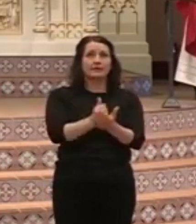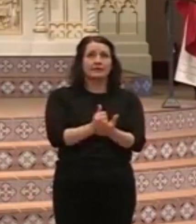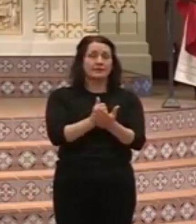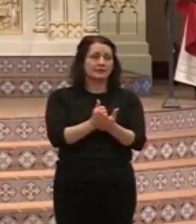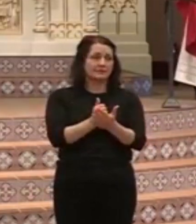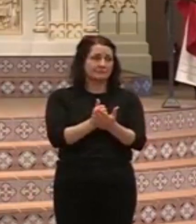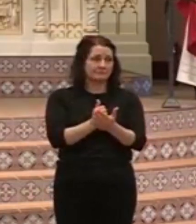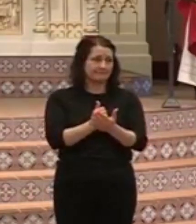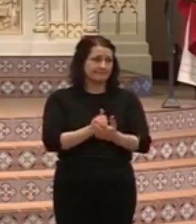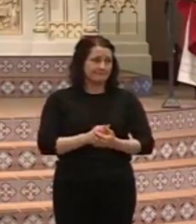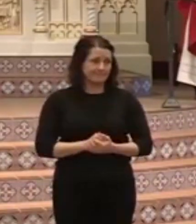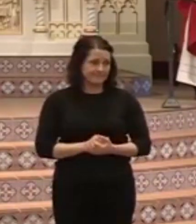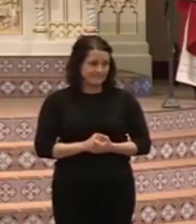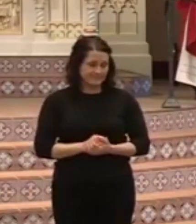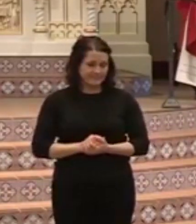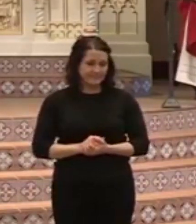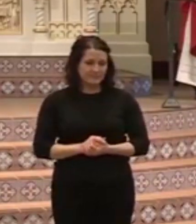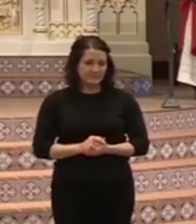Amen.